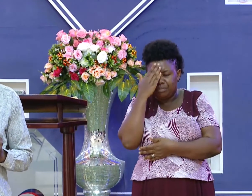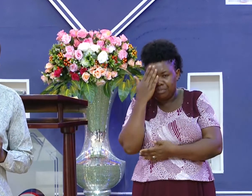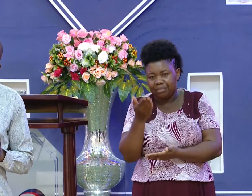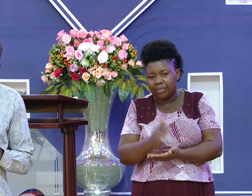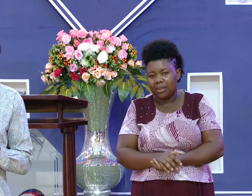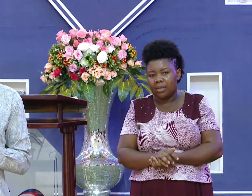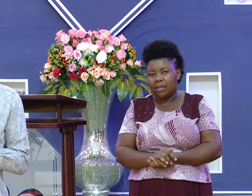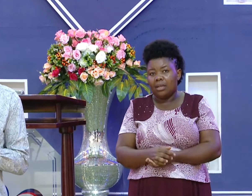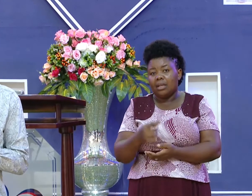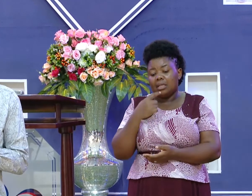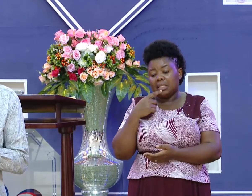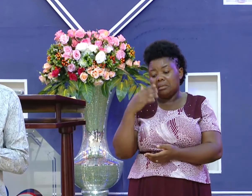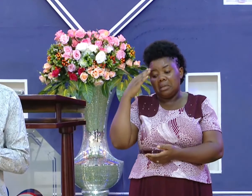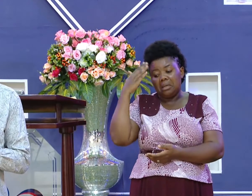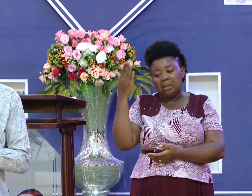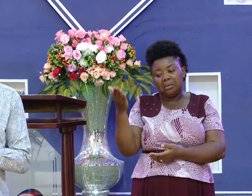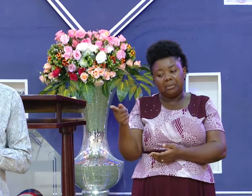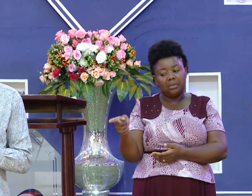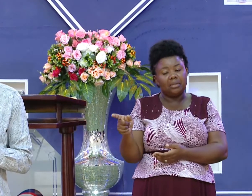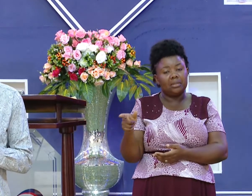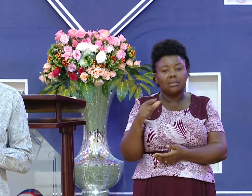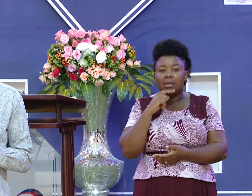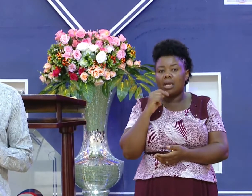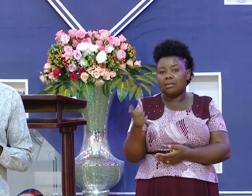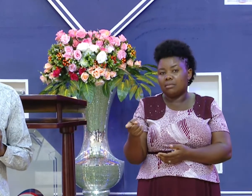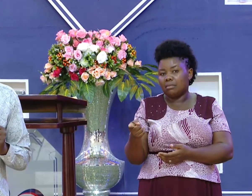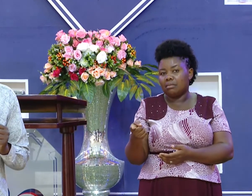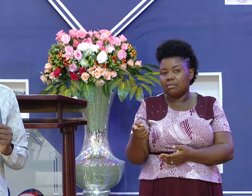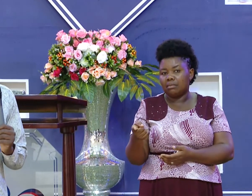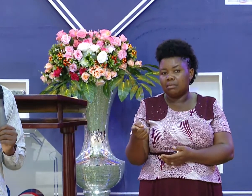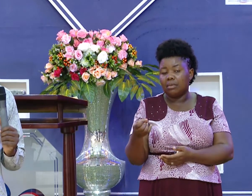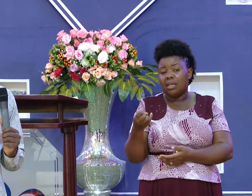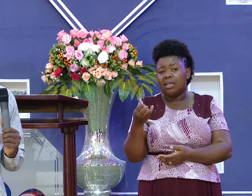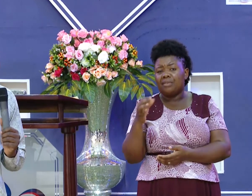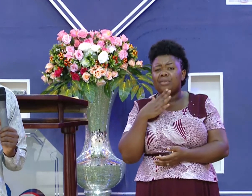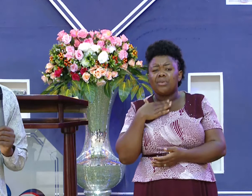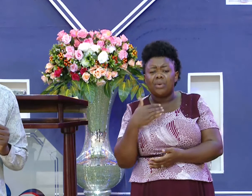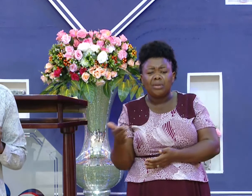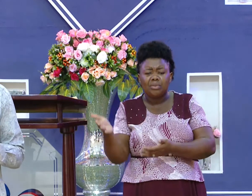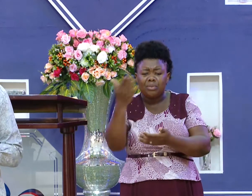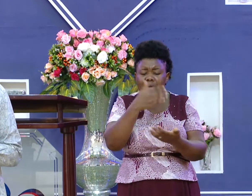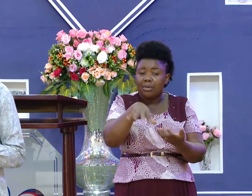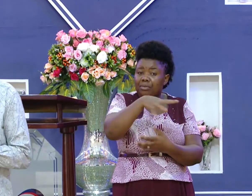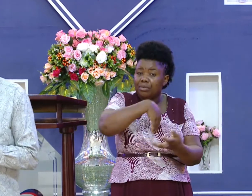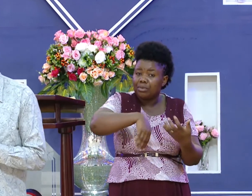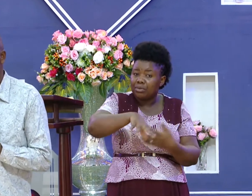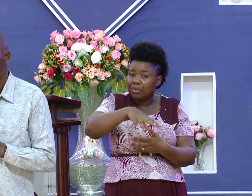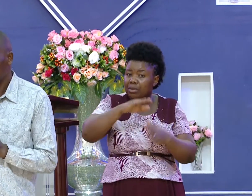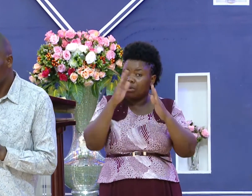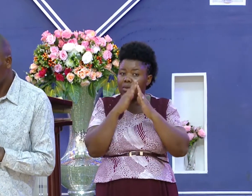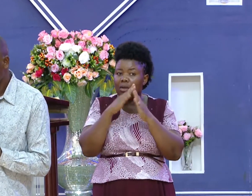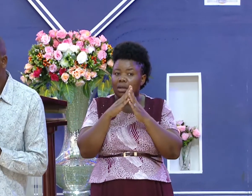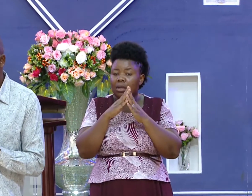humble. And he said, telling you, I don't know that man. If you want to bring commotion